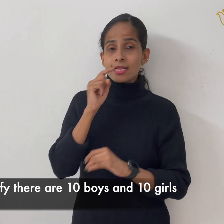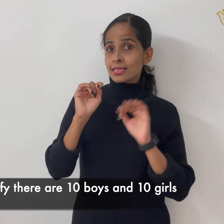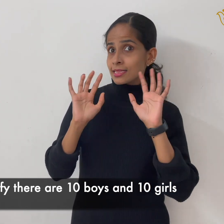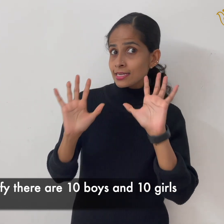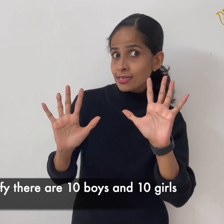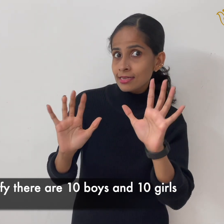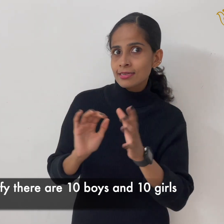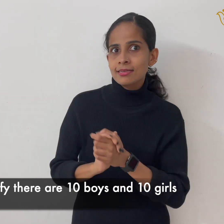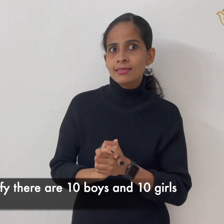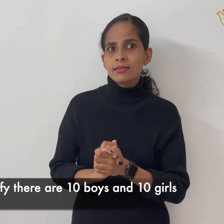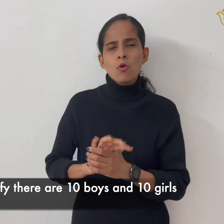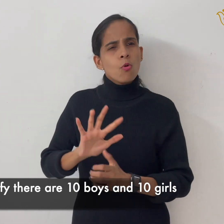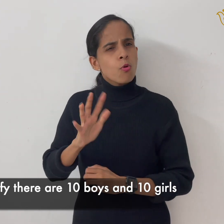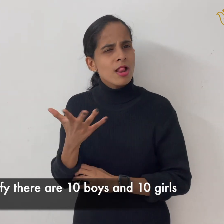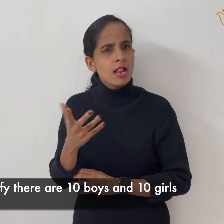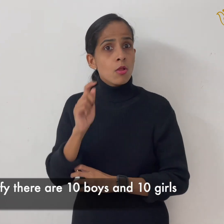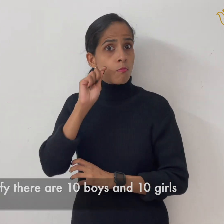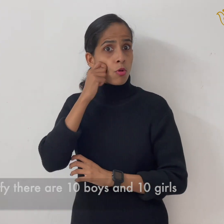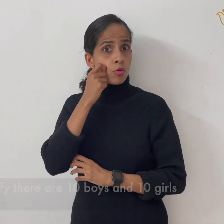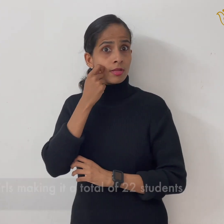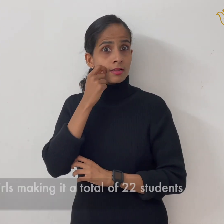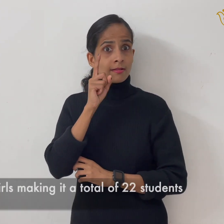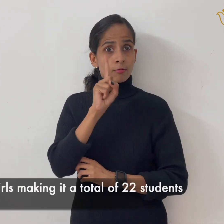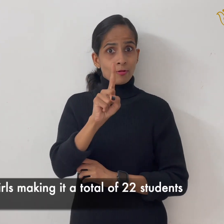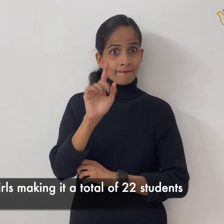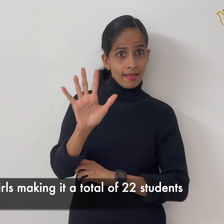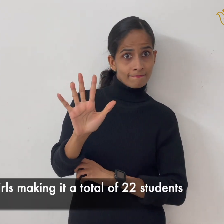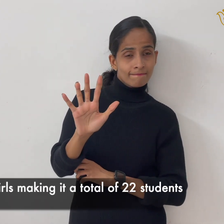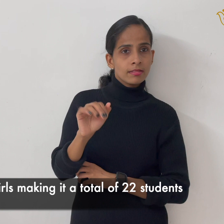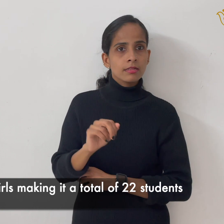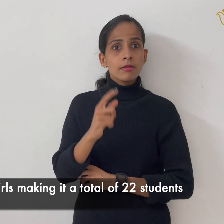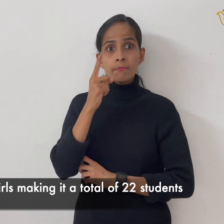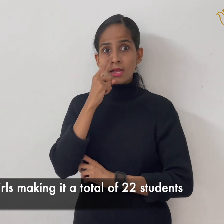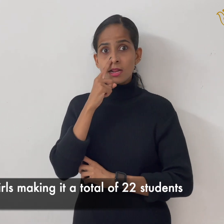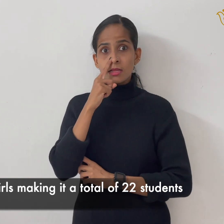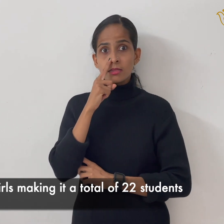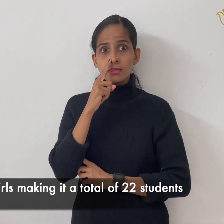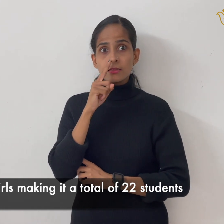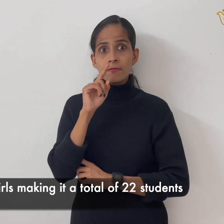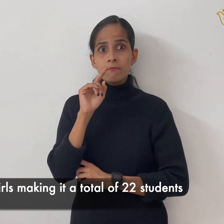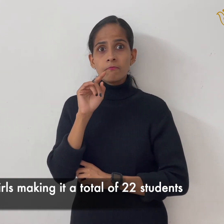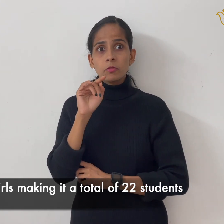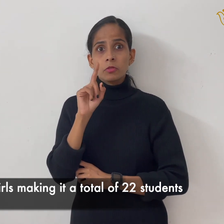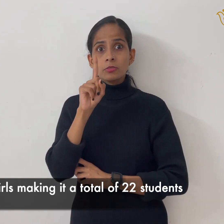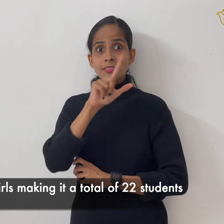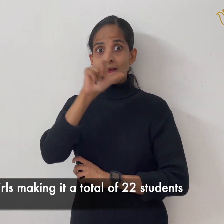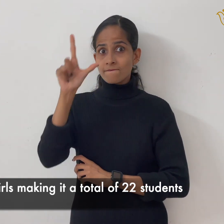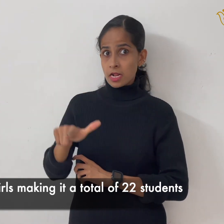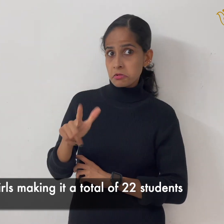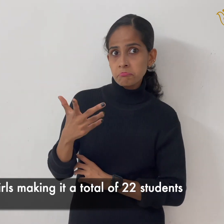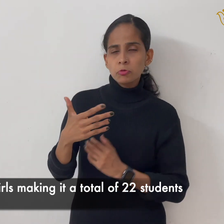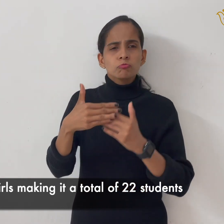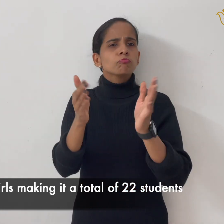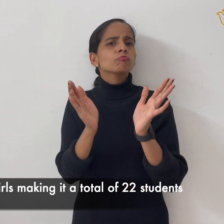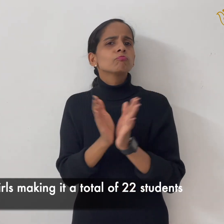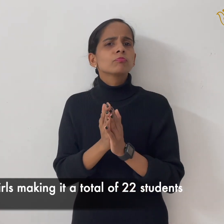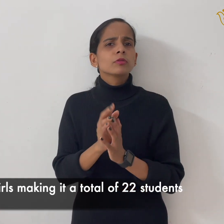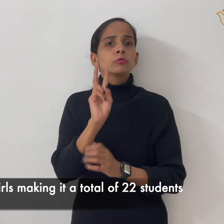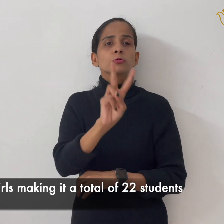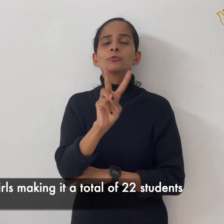and 10 girls, or 15 boys and 7 girls, making it a total